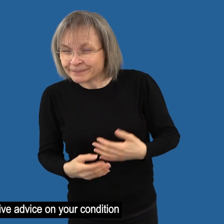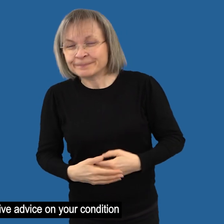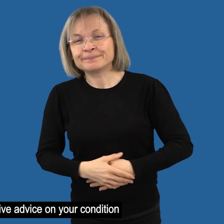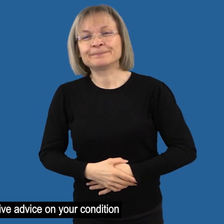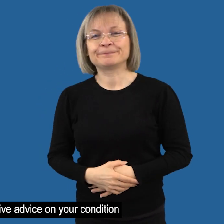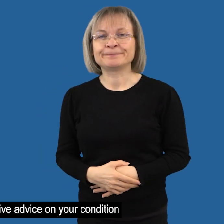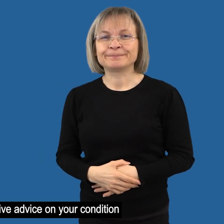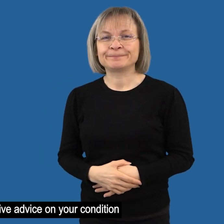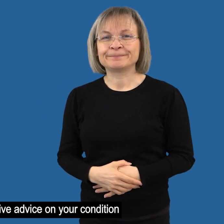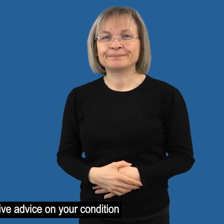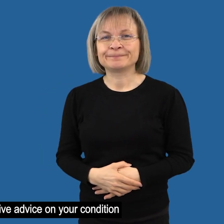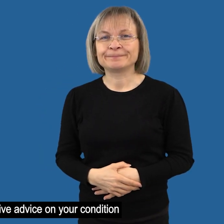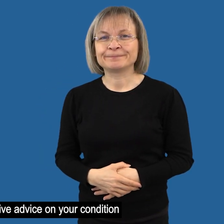on your condition.